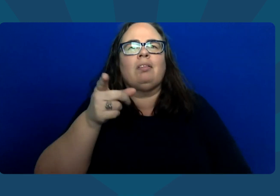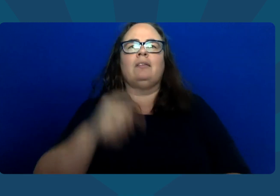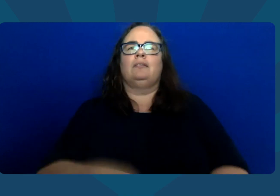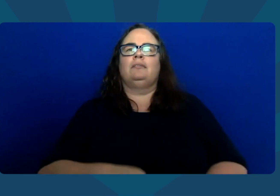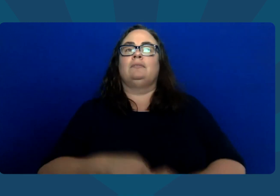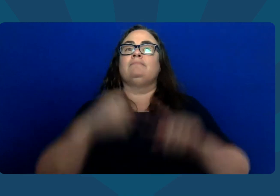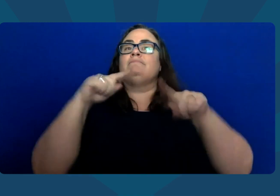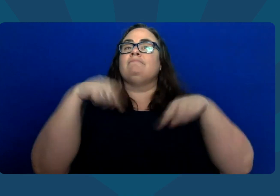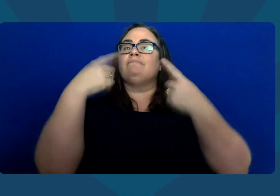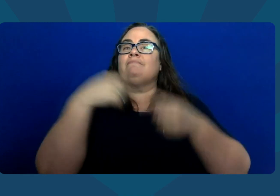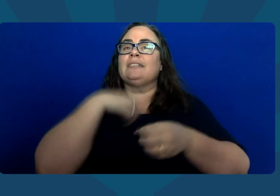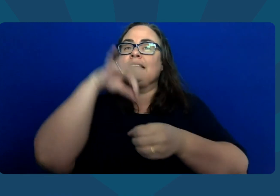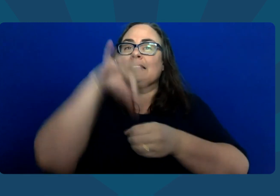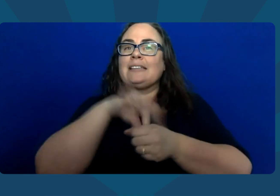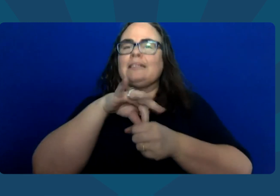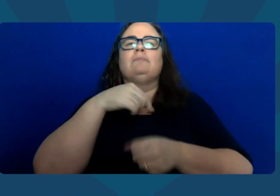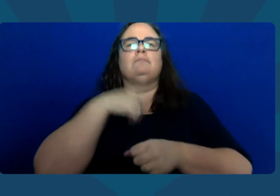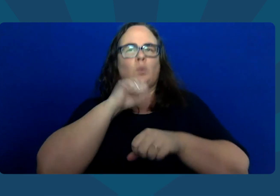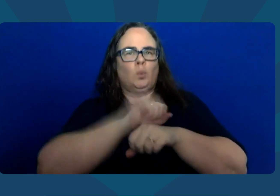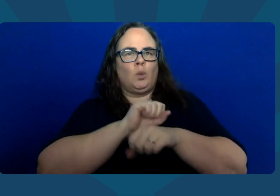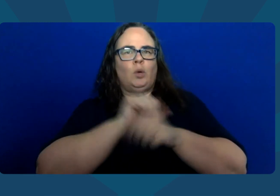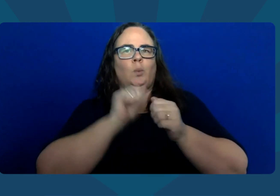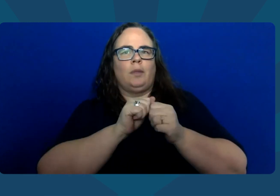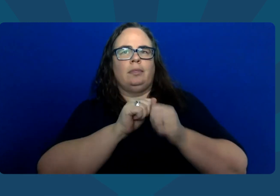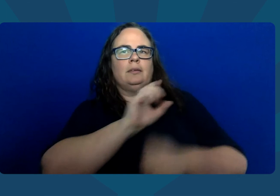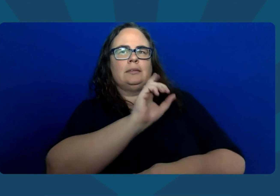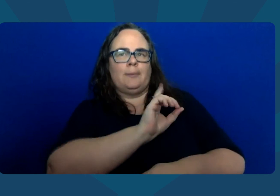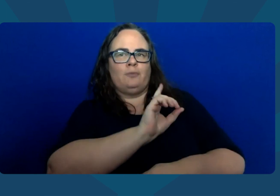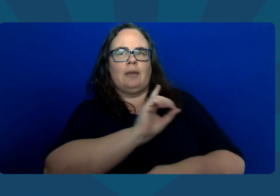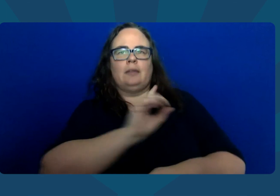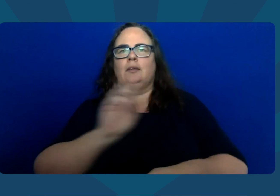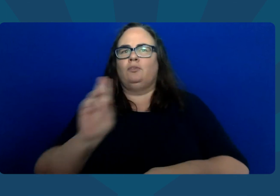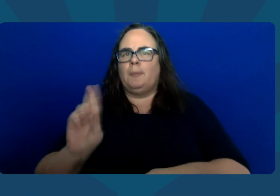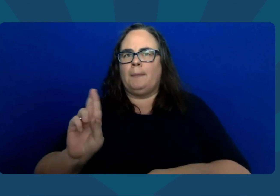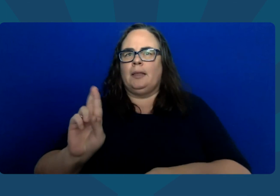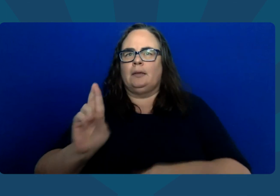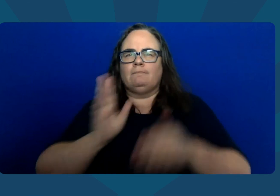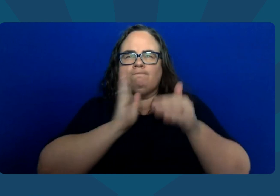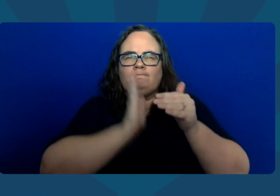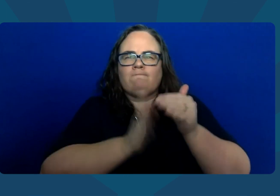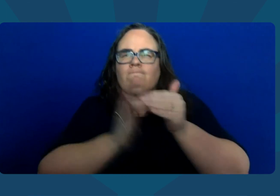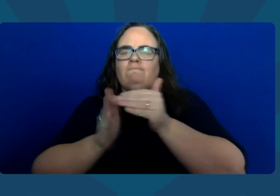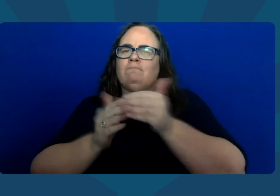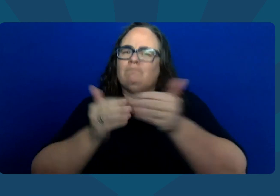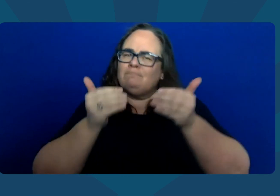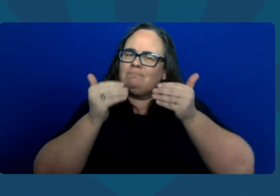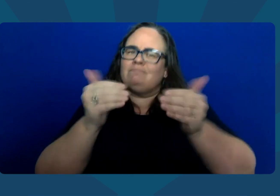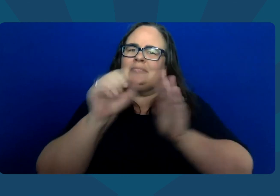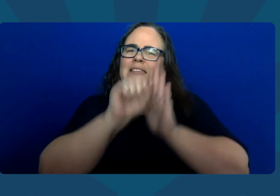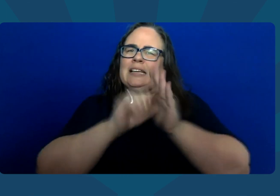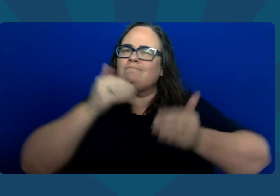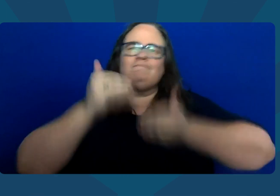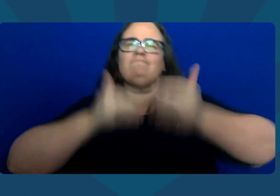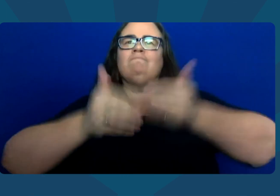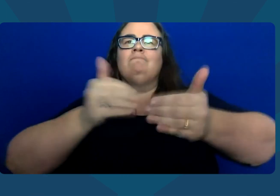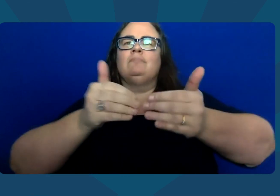to the Capitol. Since I got elected, I have worked with Democrats and Republicans to